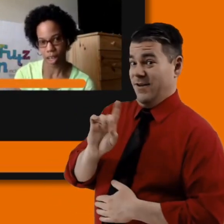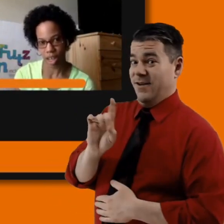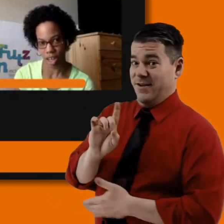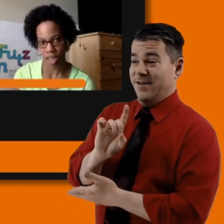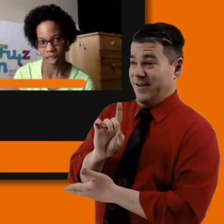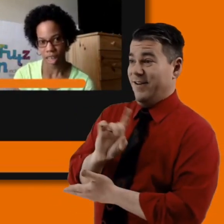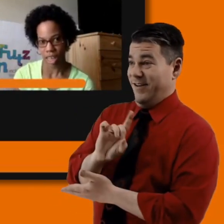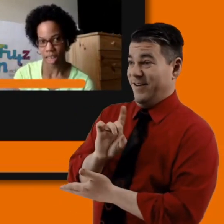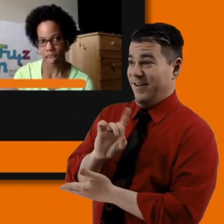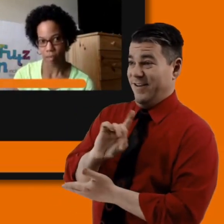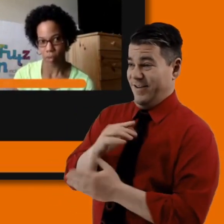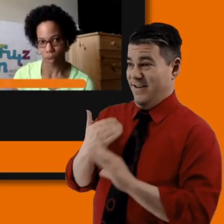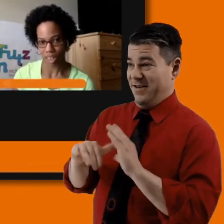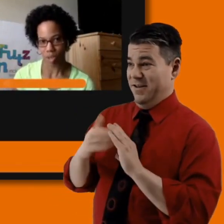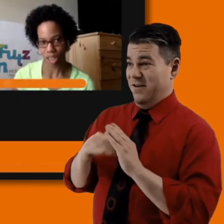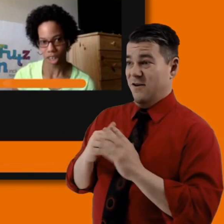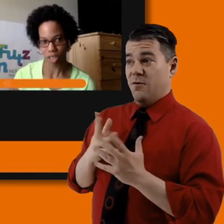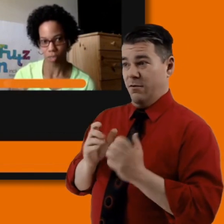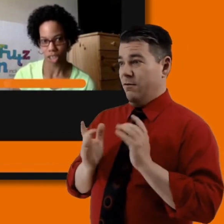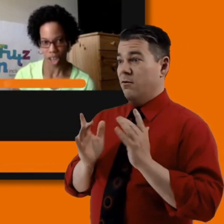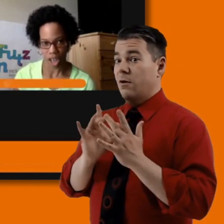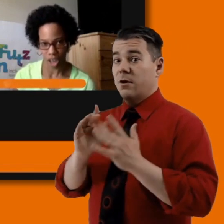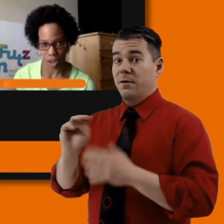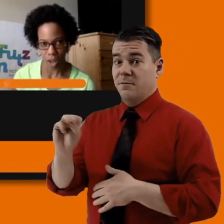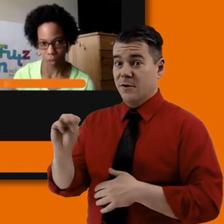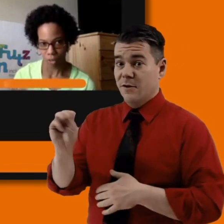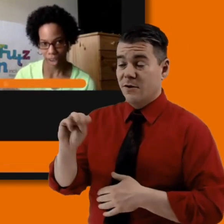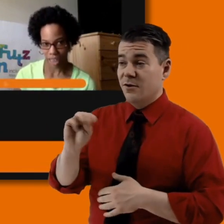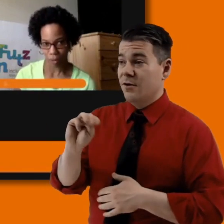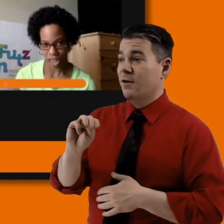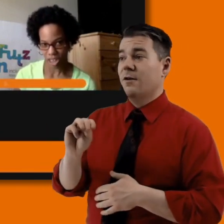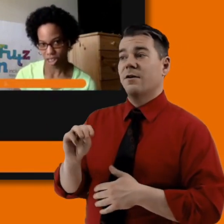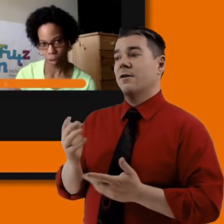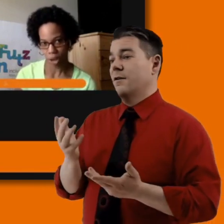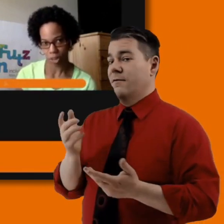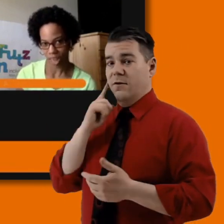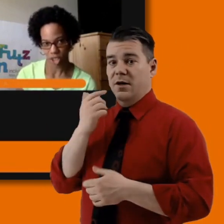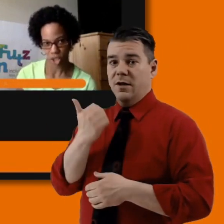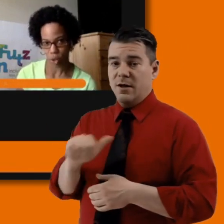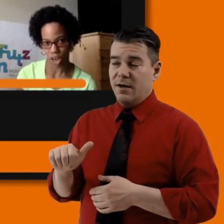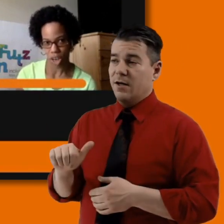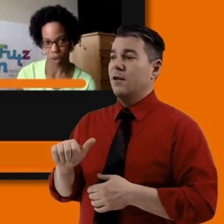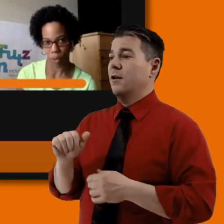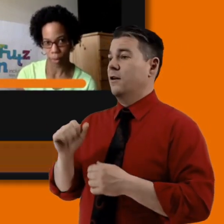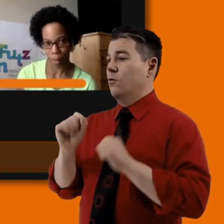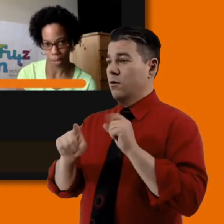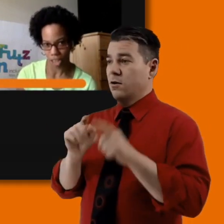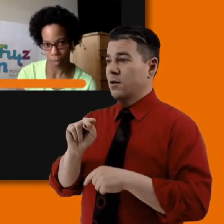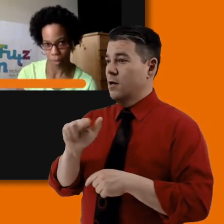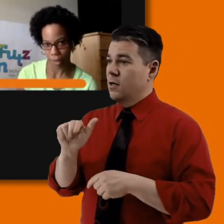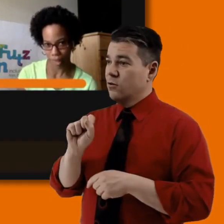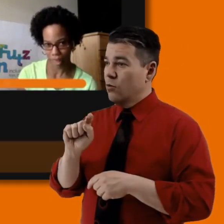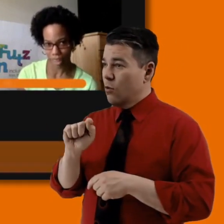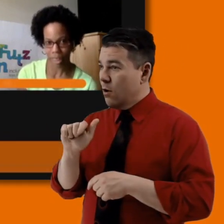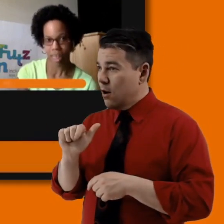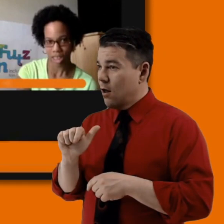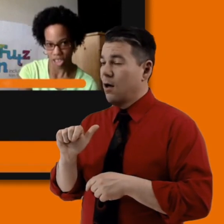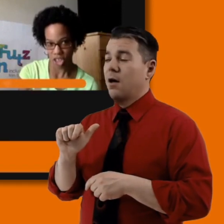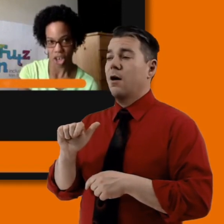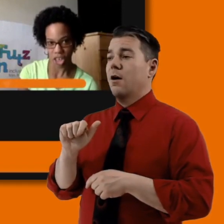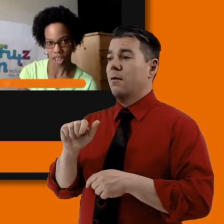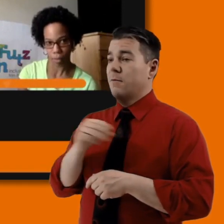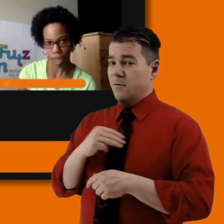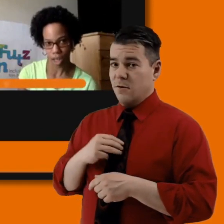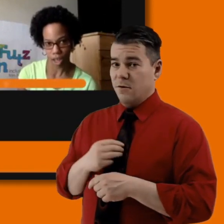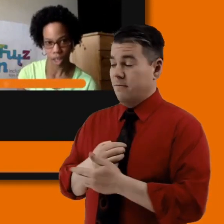his email. And if you wanted to reach out to Michelle for any questions about NYSOTA or membership or anything, this